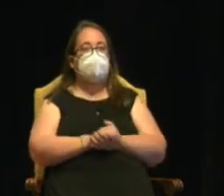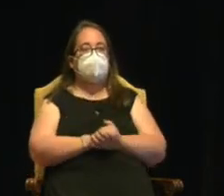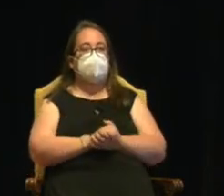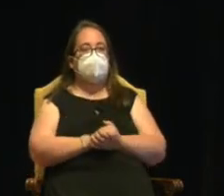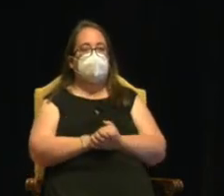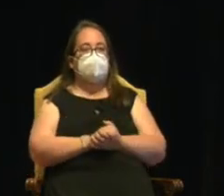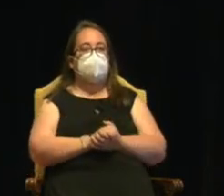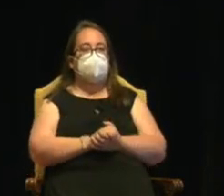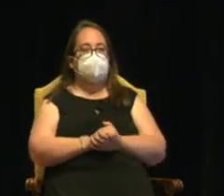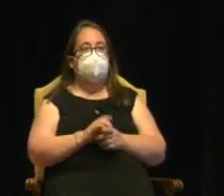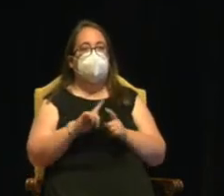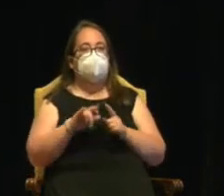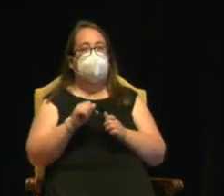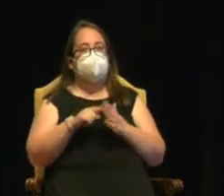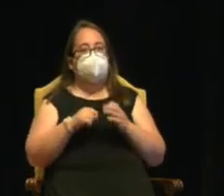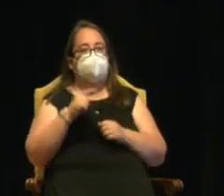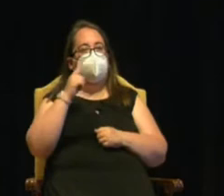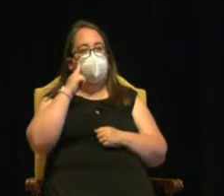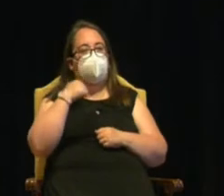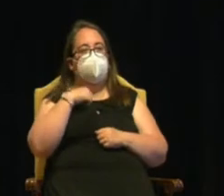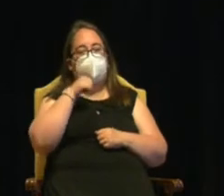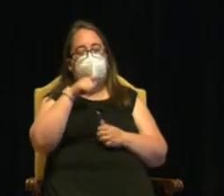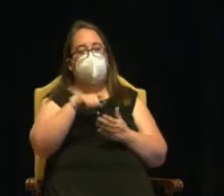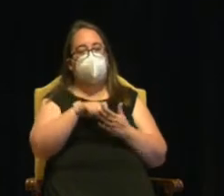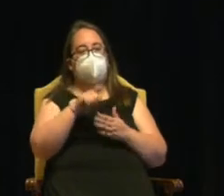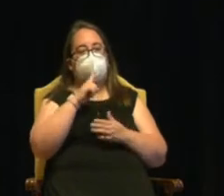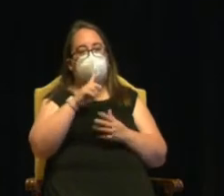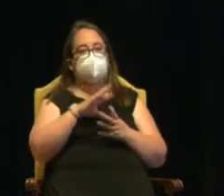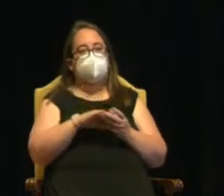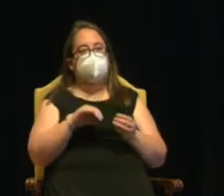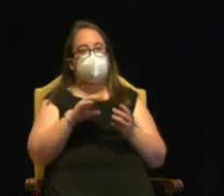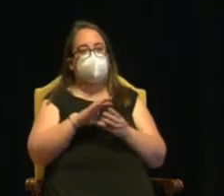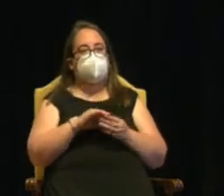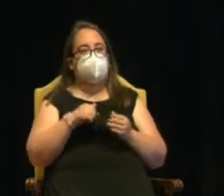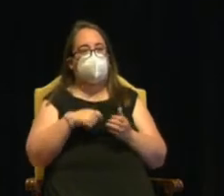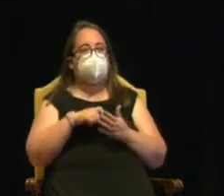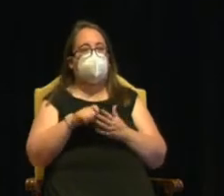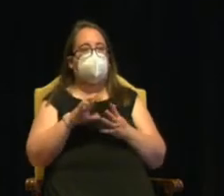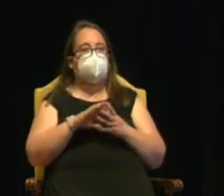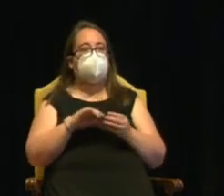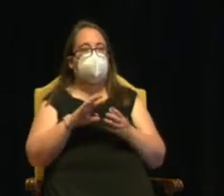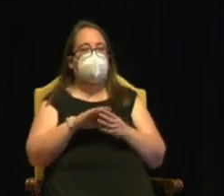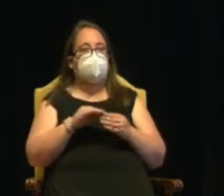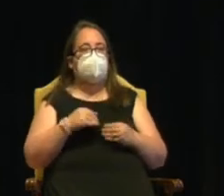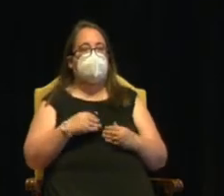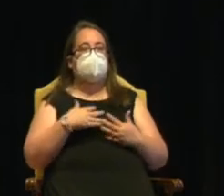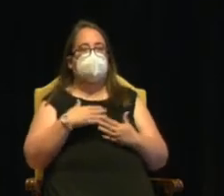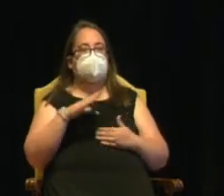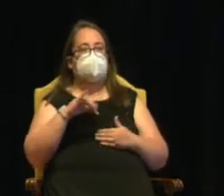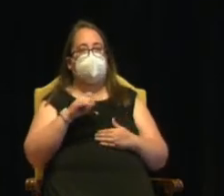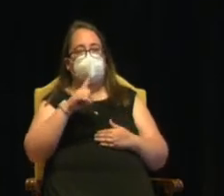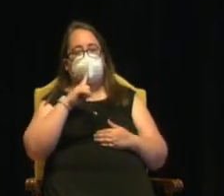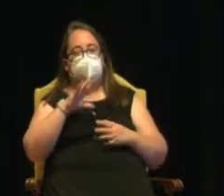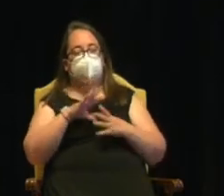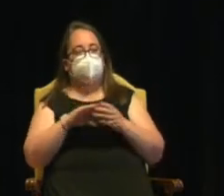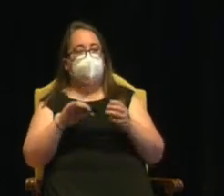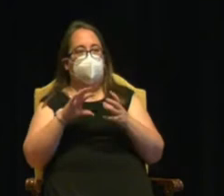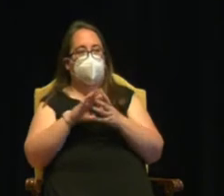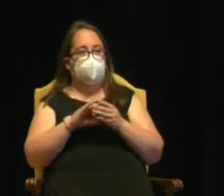distinction I was always making, which is I'm not writing the true story. I'm writing a story inspired by the true story.